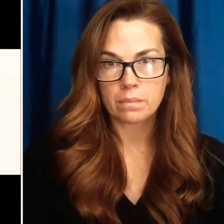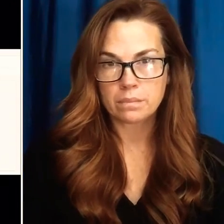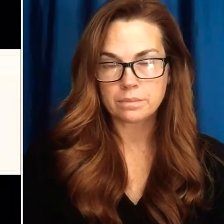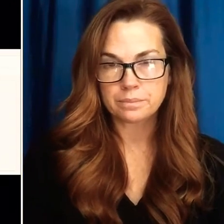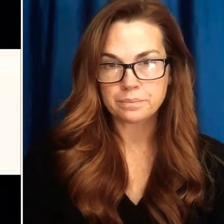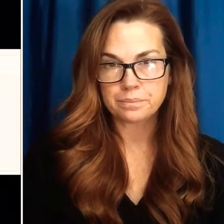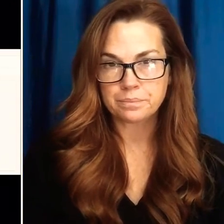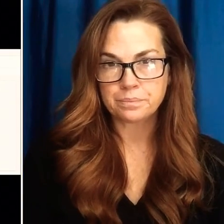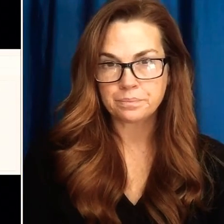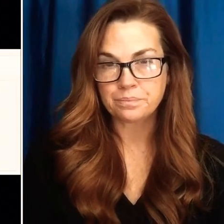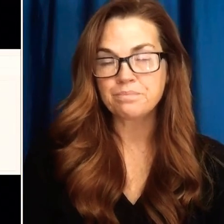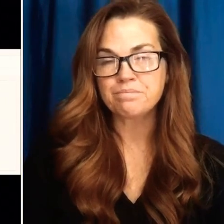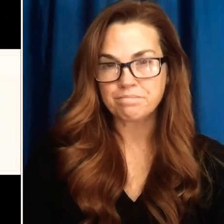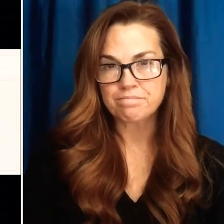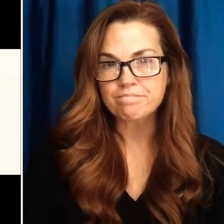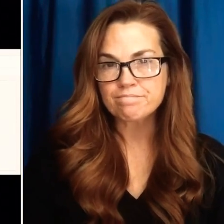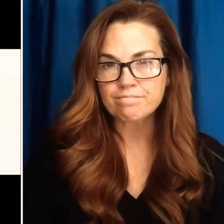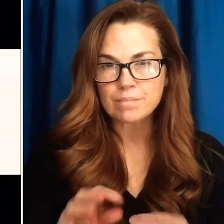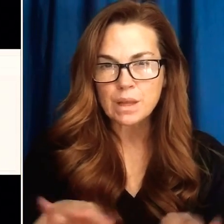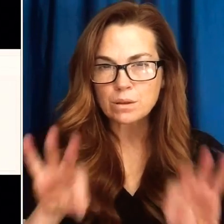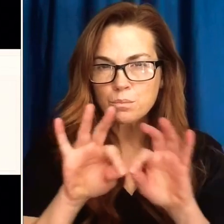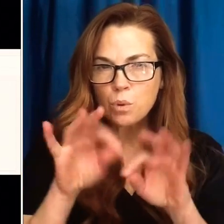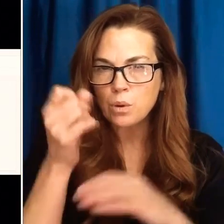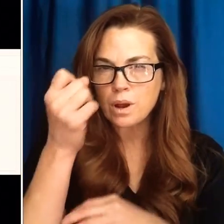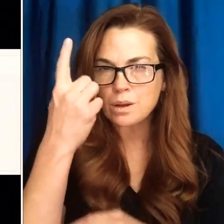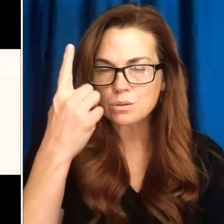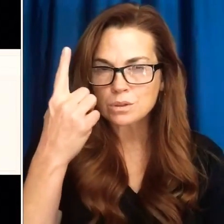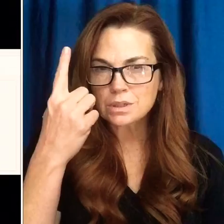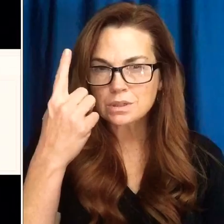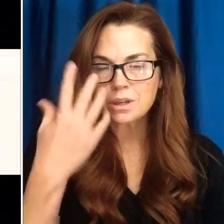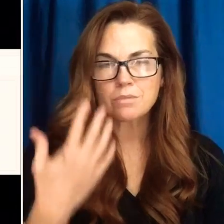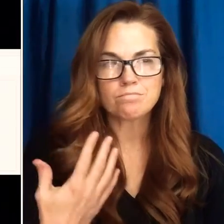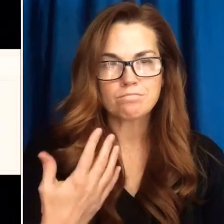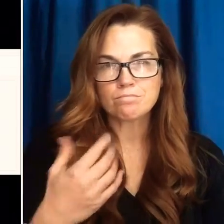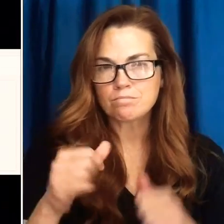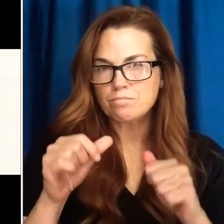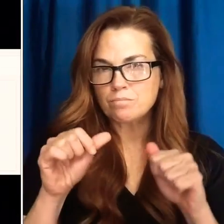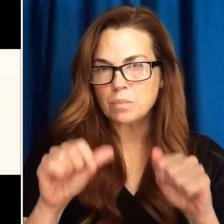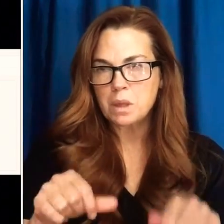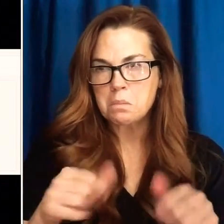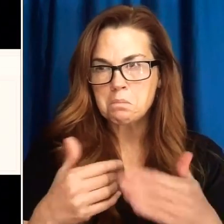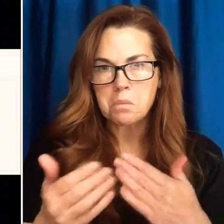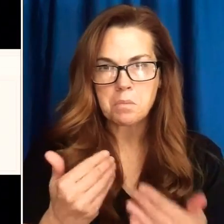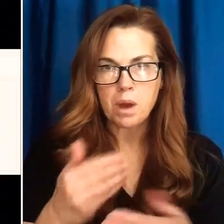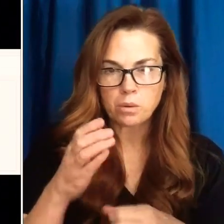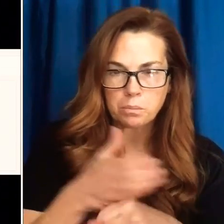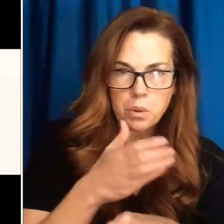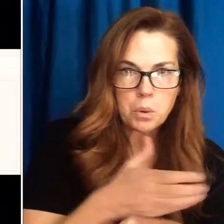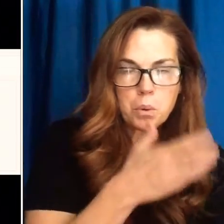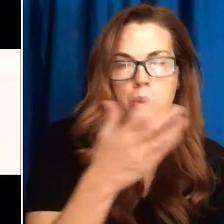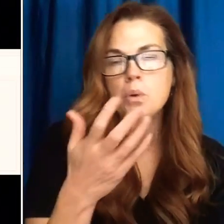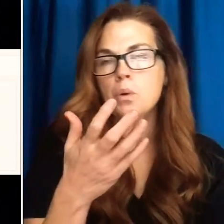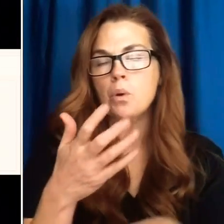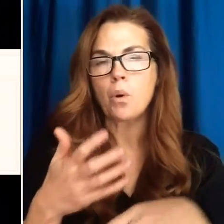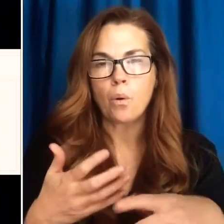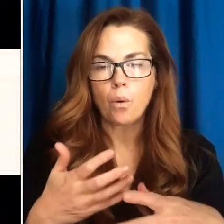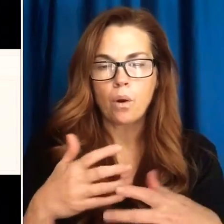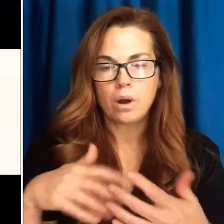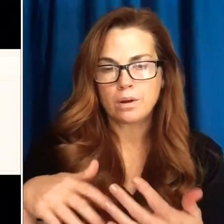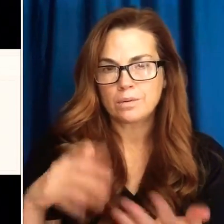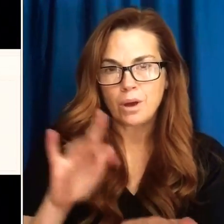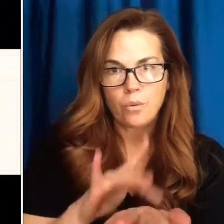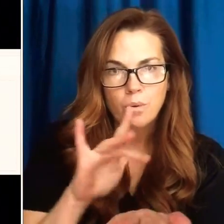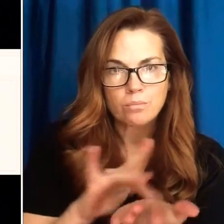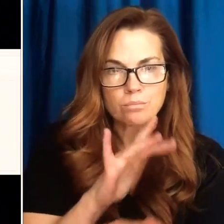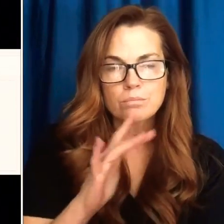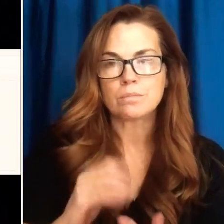Now it's important to note that you can use the Jamboard on a computer, a mobile device, you can use it on the physical Jamboard itself, and depending